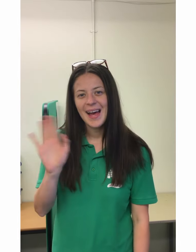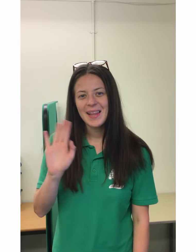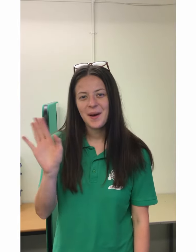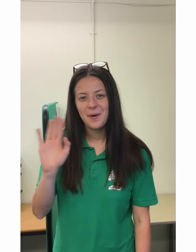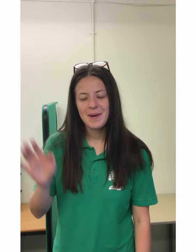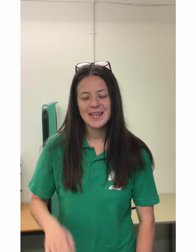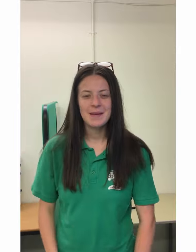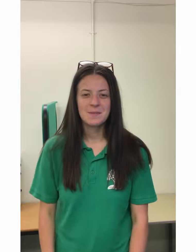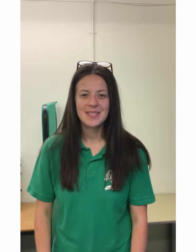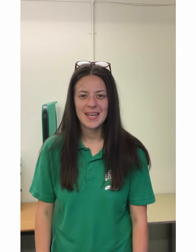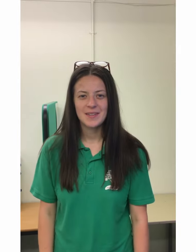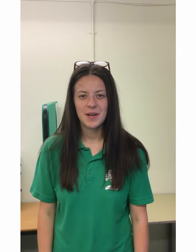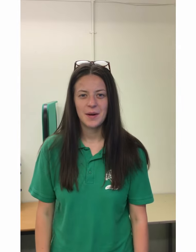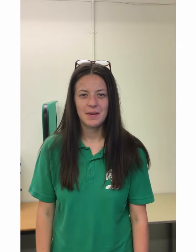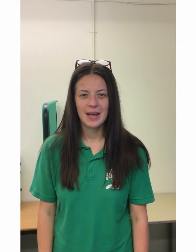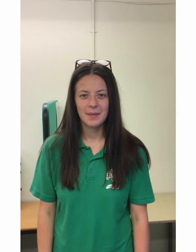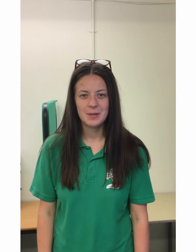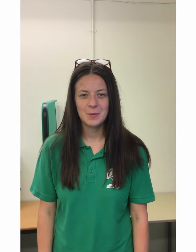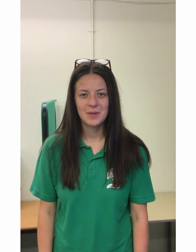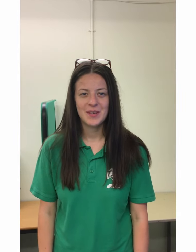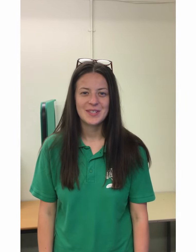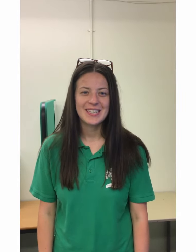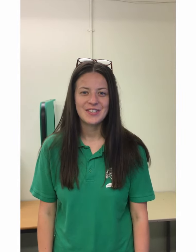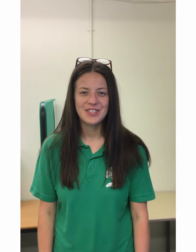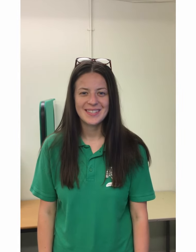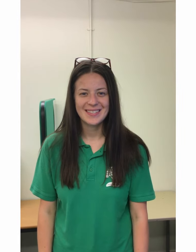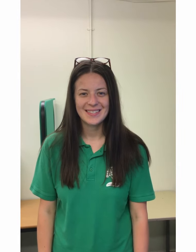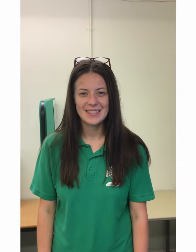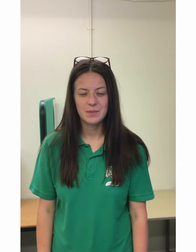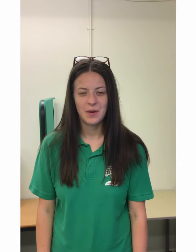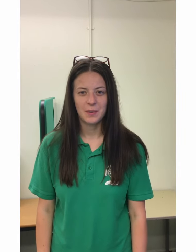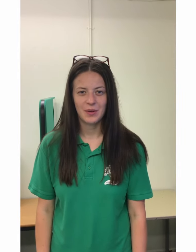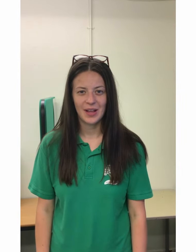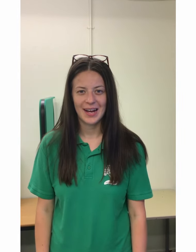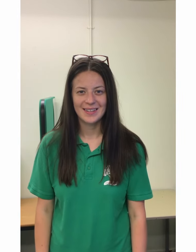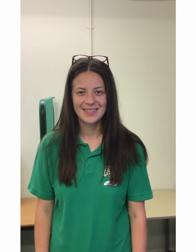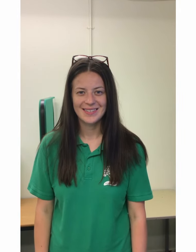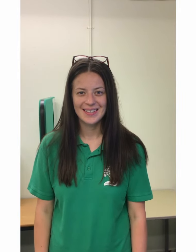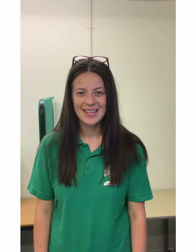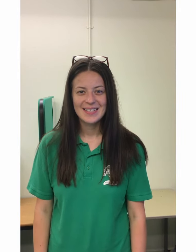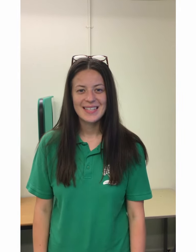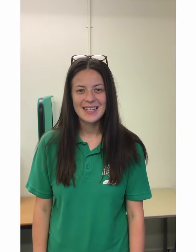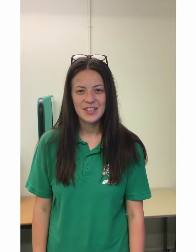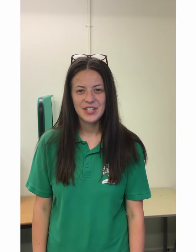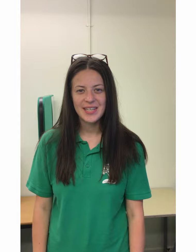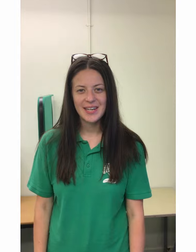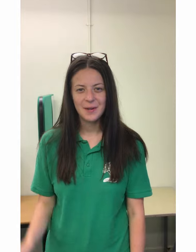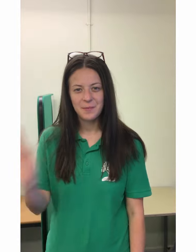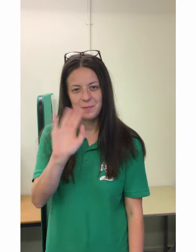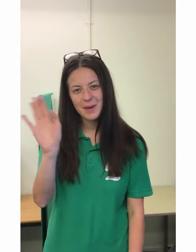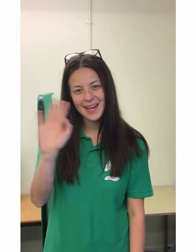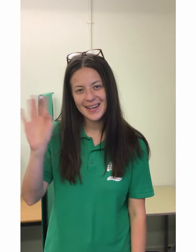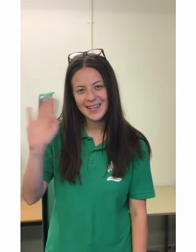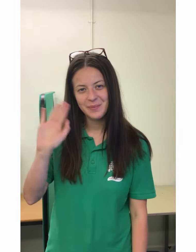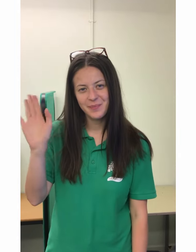Hello, my name is Miss Ando and I'm going to be one of your teaching assistants in Rowan class. See you next year. Bye.